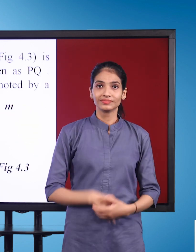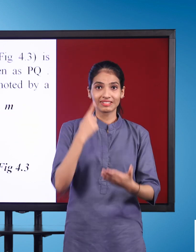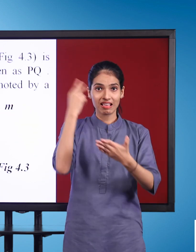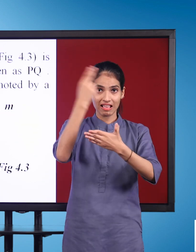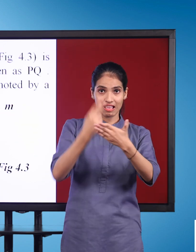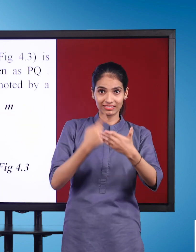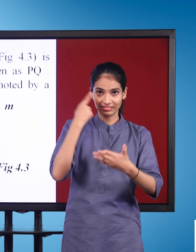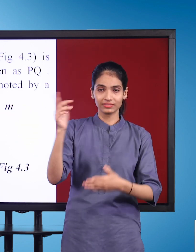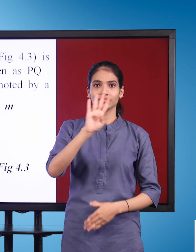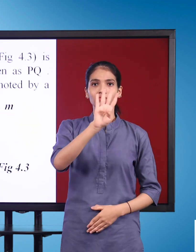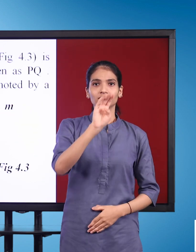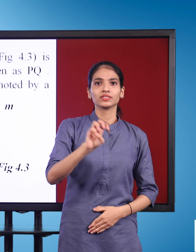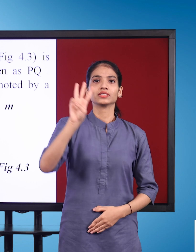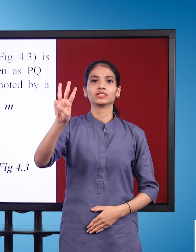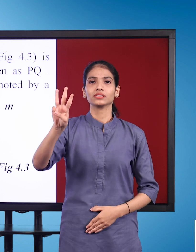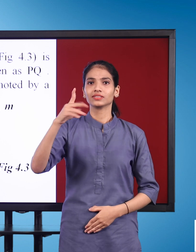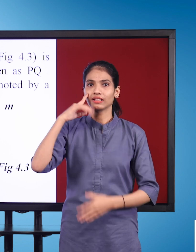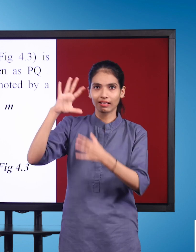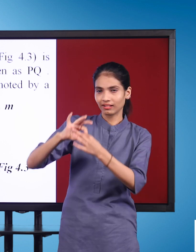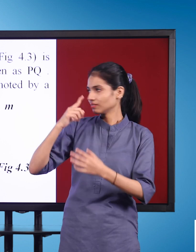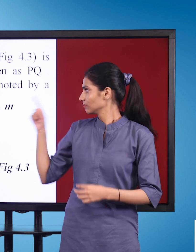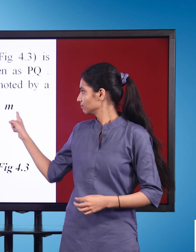The adjacent diagram, figure 4.3,